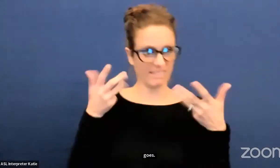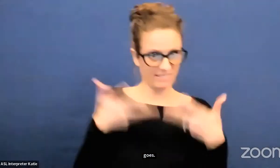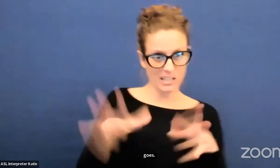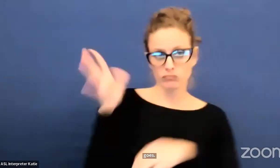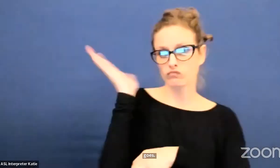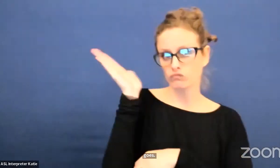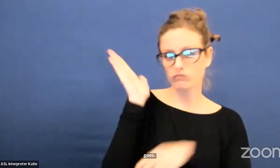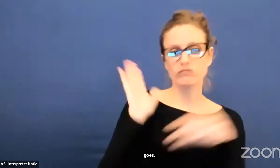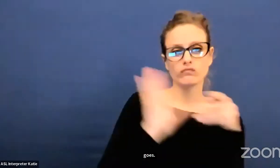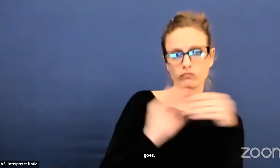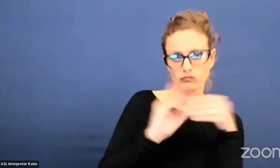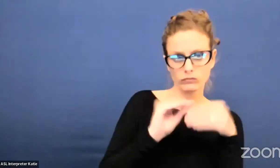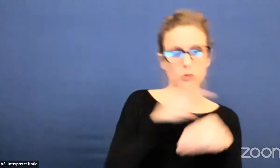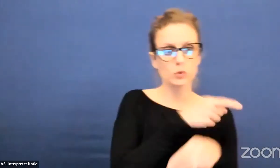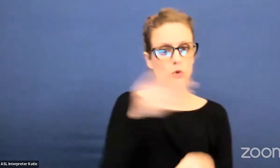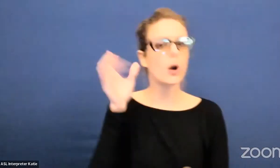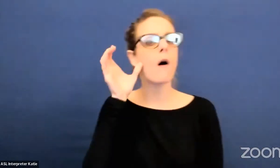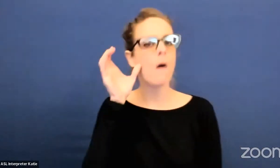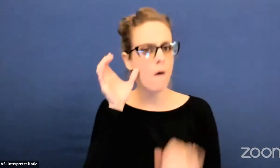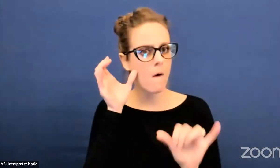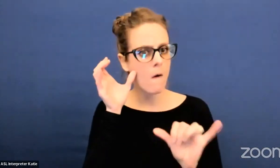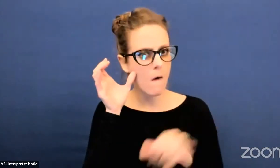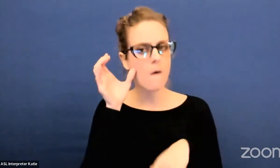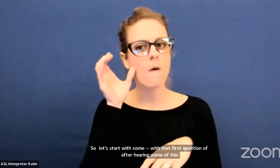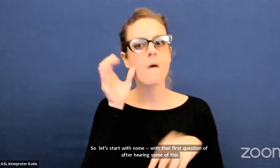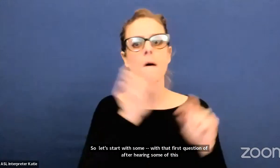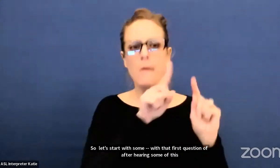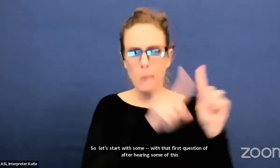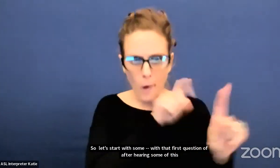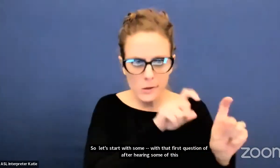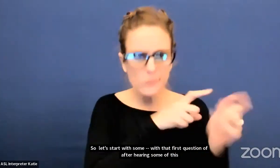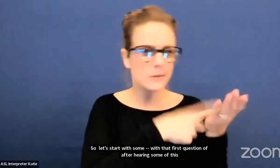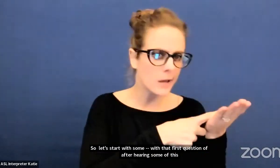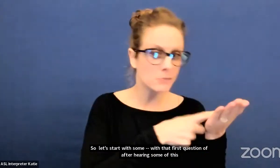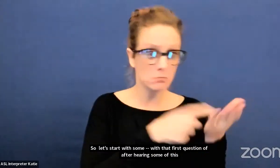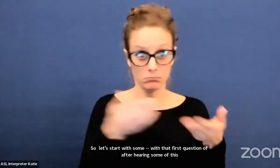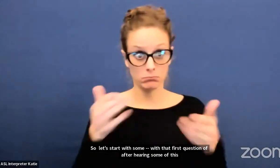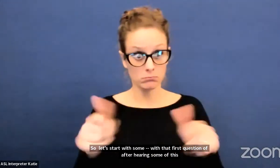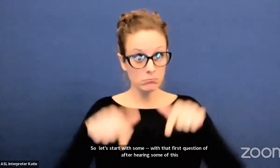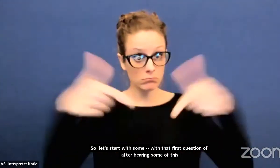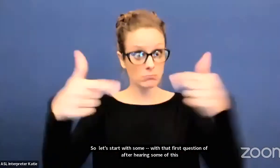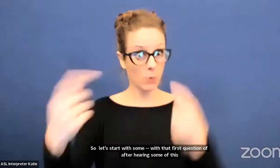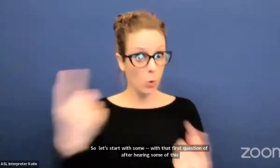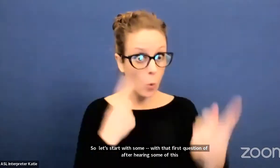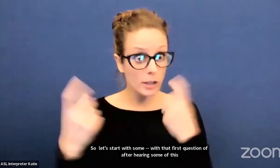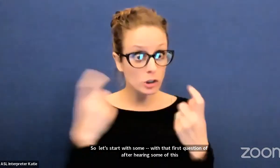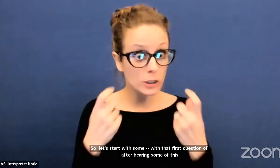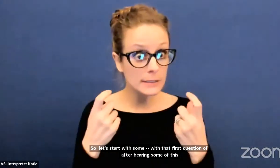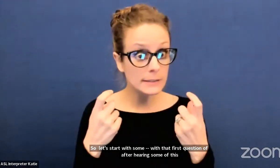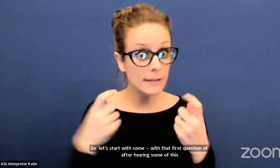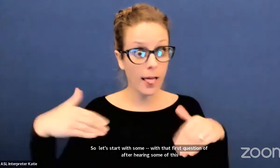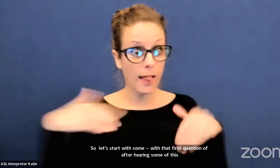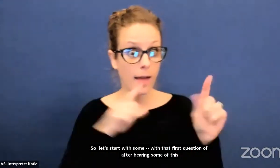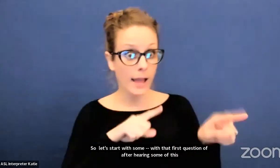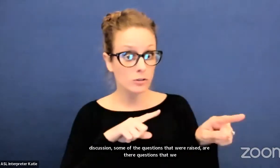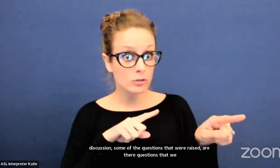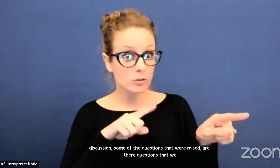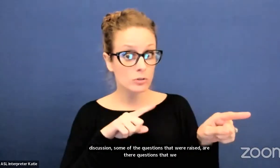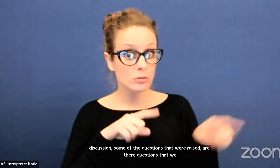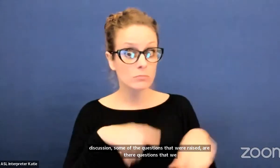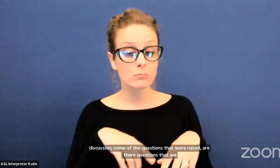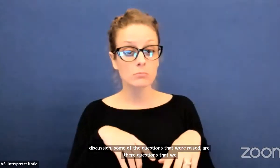this discussion, some of the questions that were raised, are there questions that we have left that are